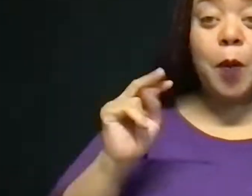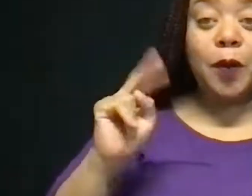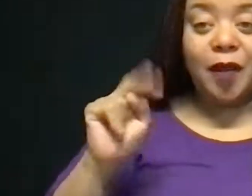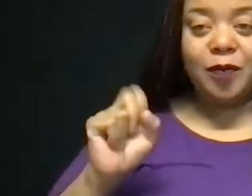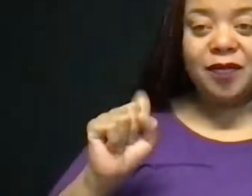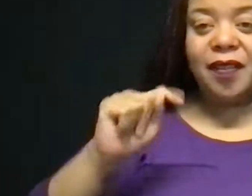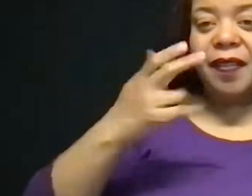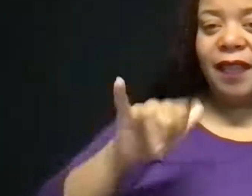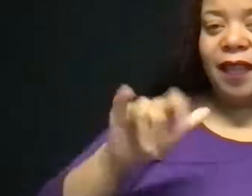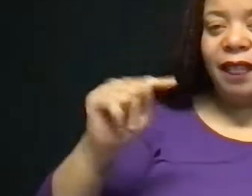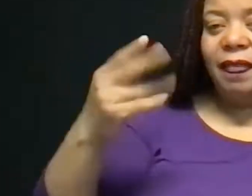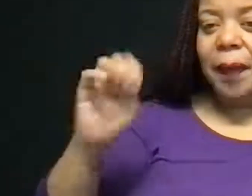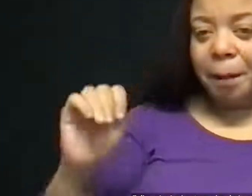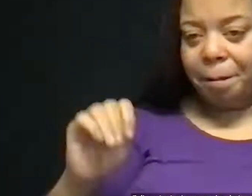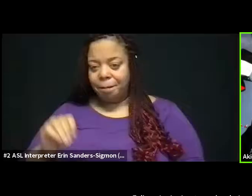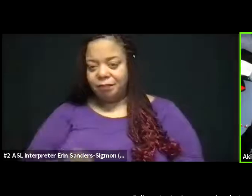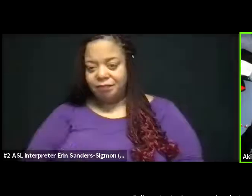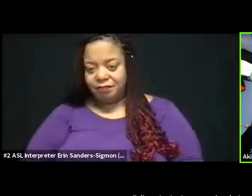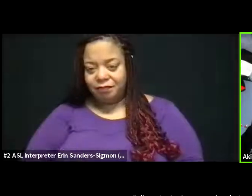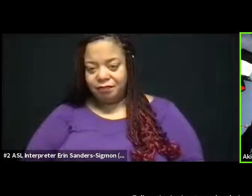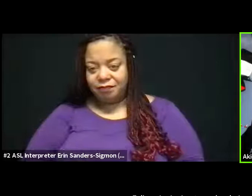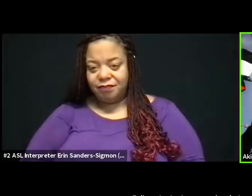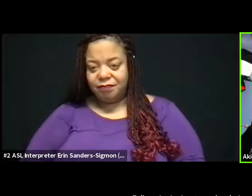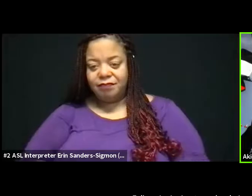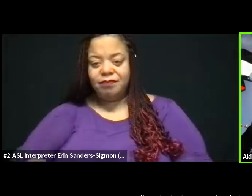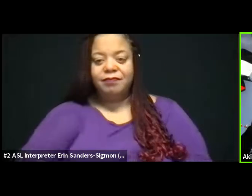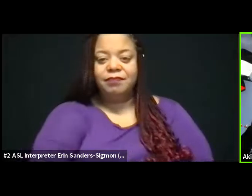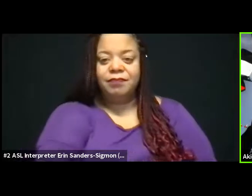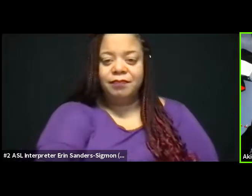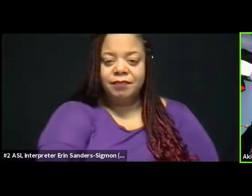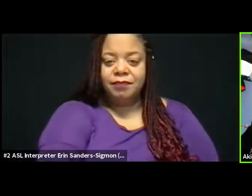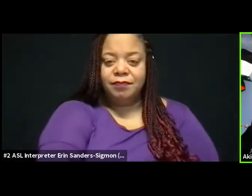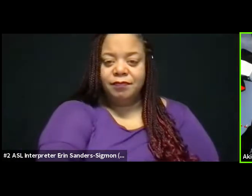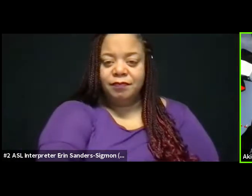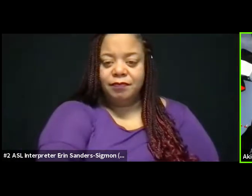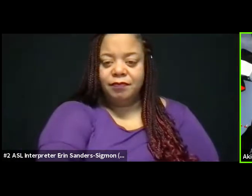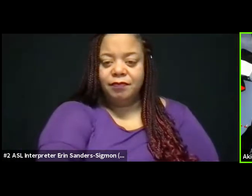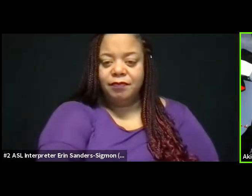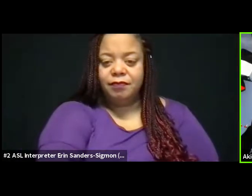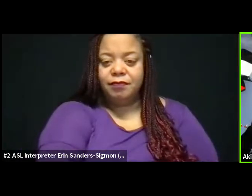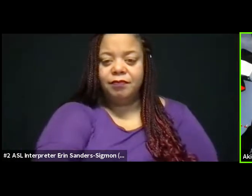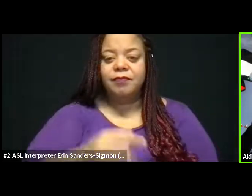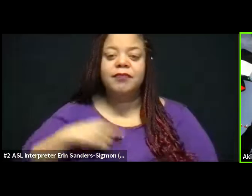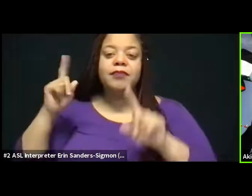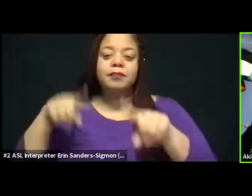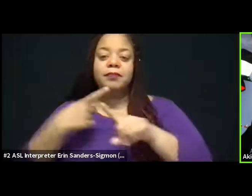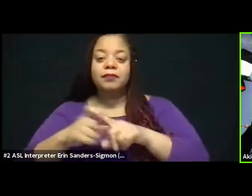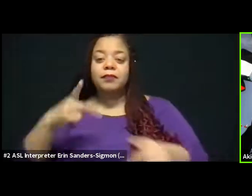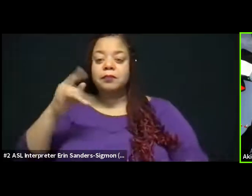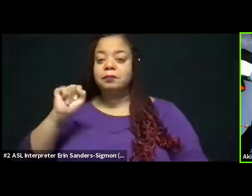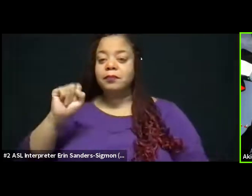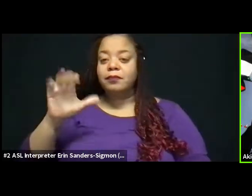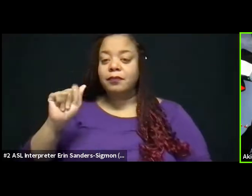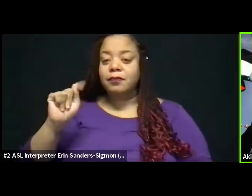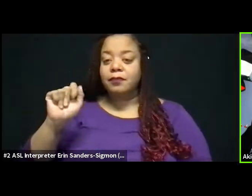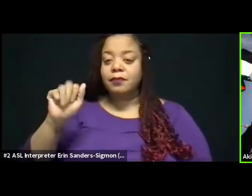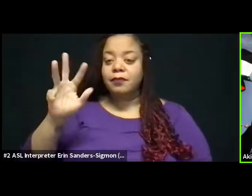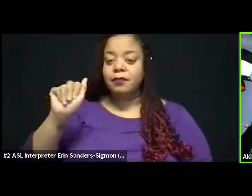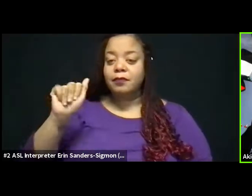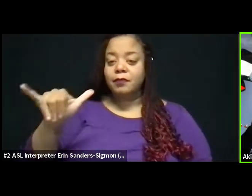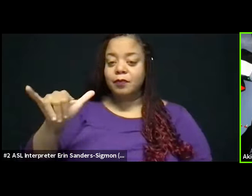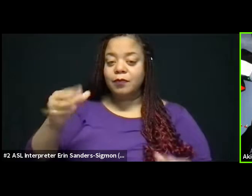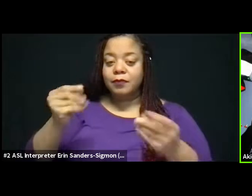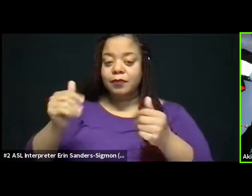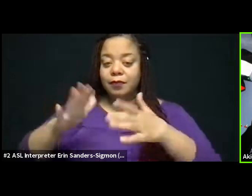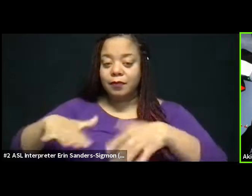from unceded and occupied Piscataway land, which is present day Maryland, where I was born and raised. I